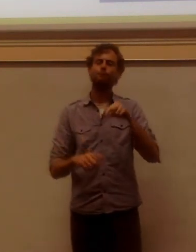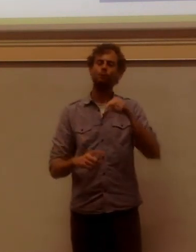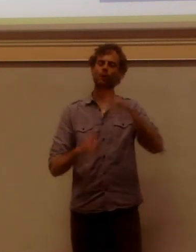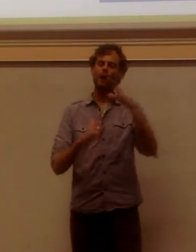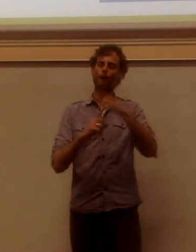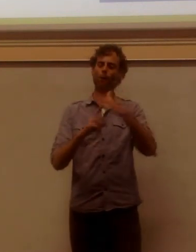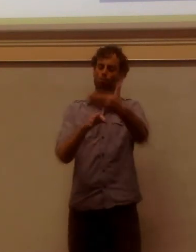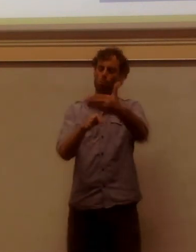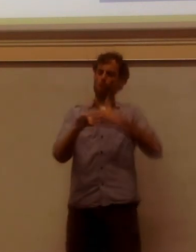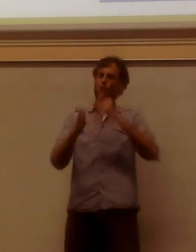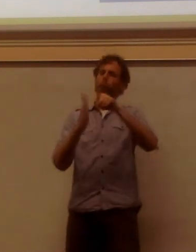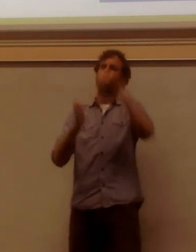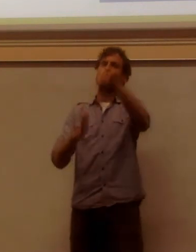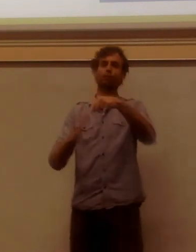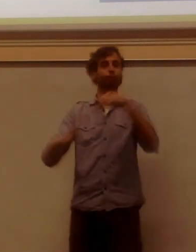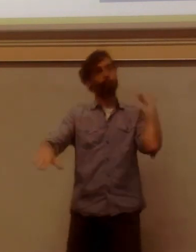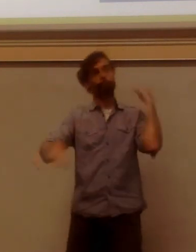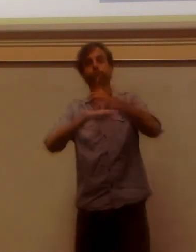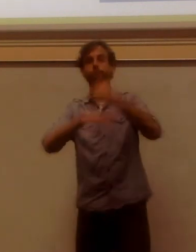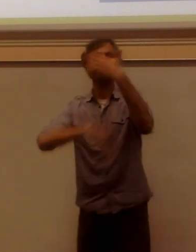As part of the project,